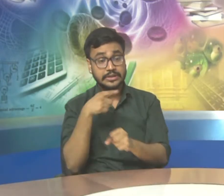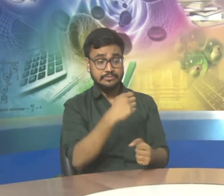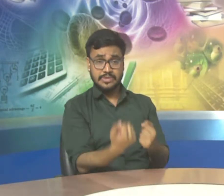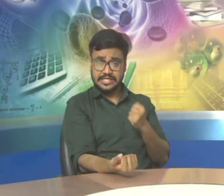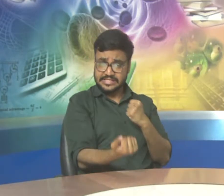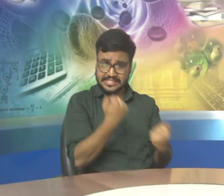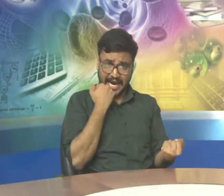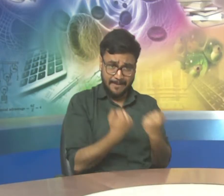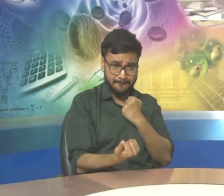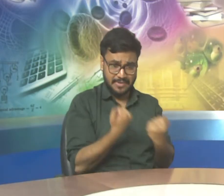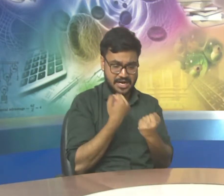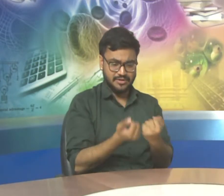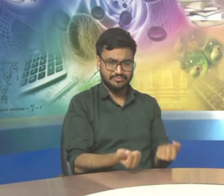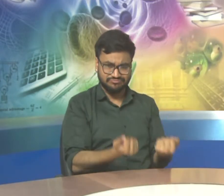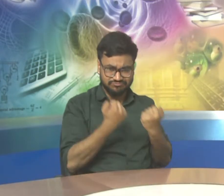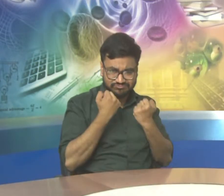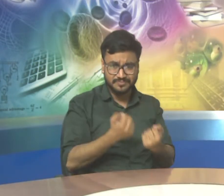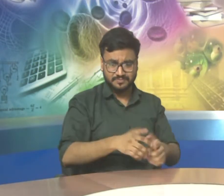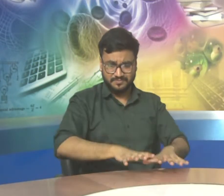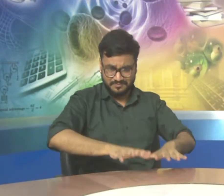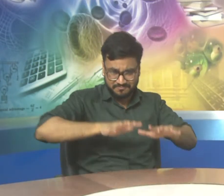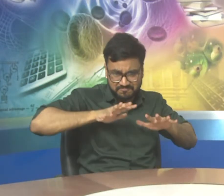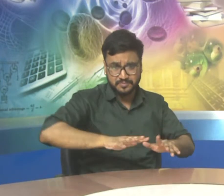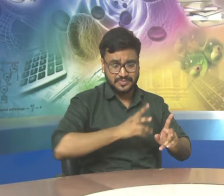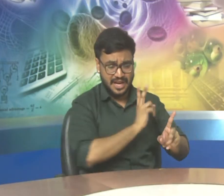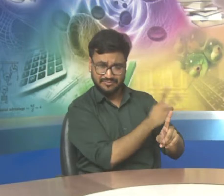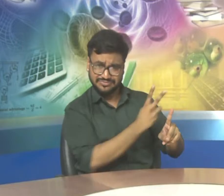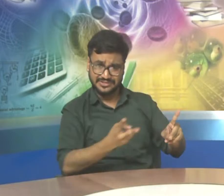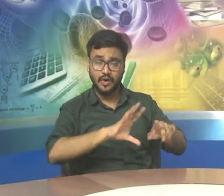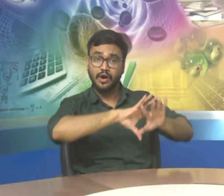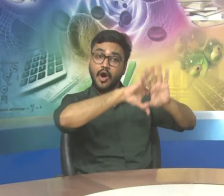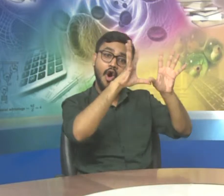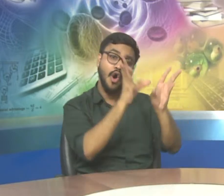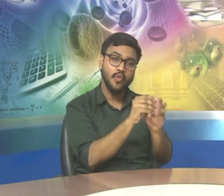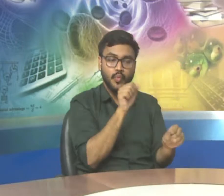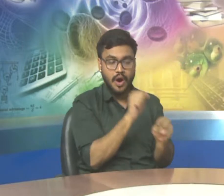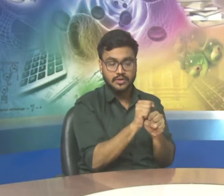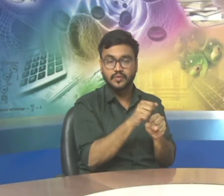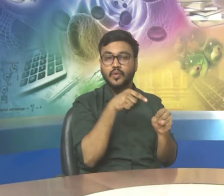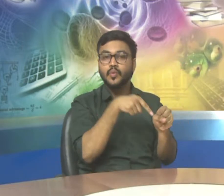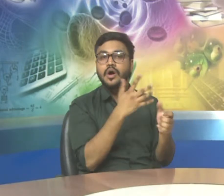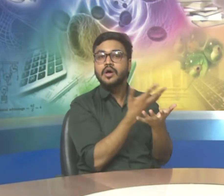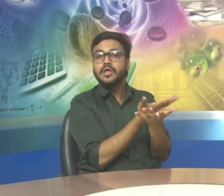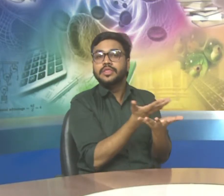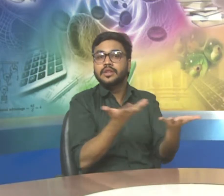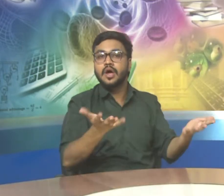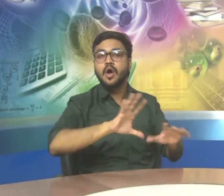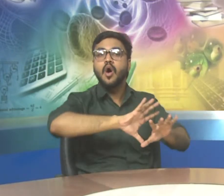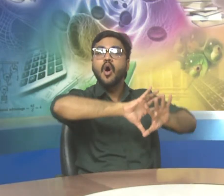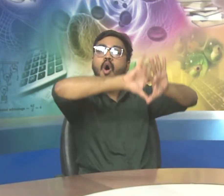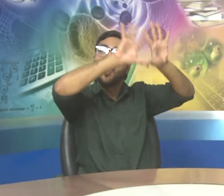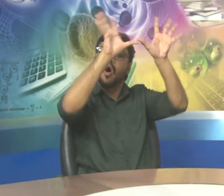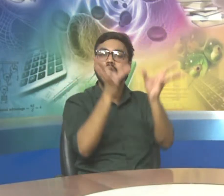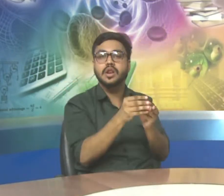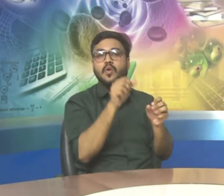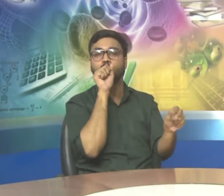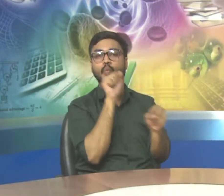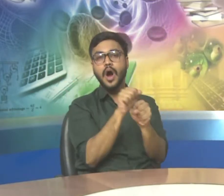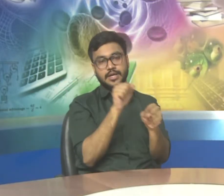dumbbells and a boy breaking the rocks, etc. These all are we can call